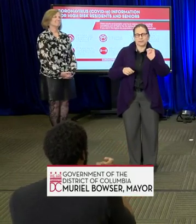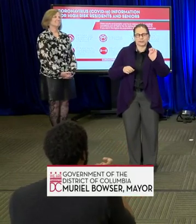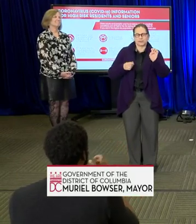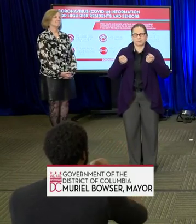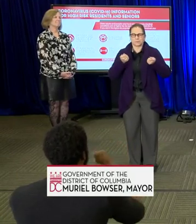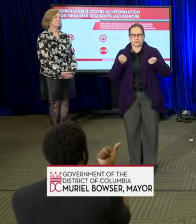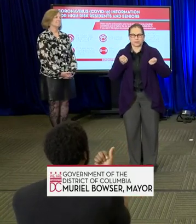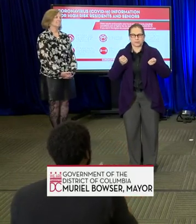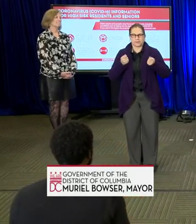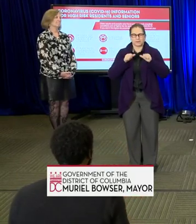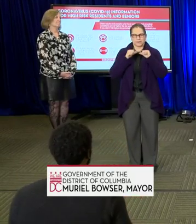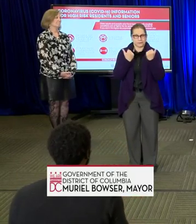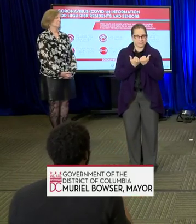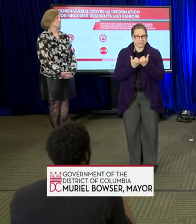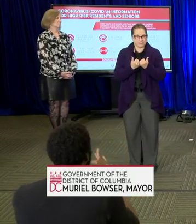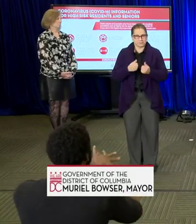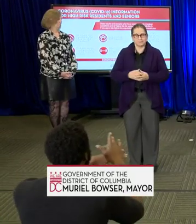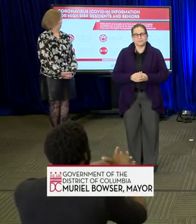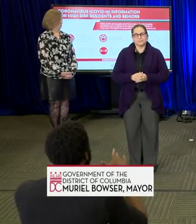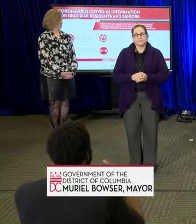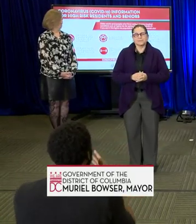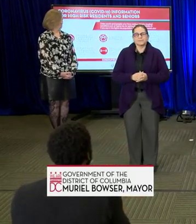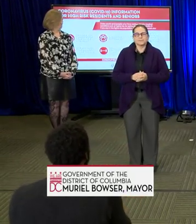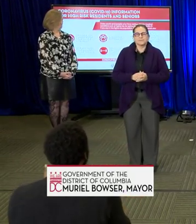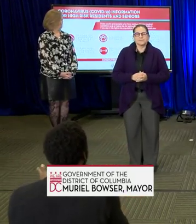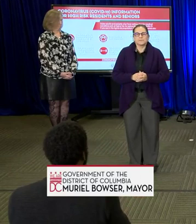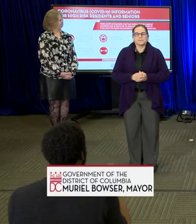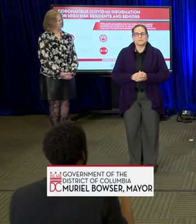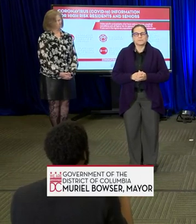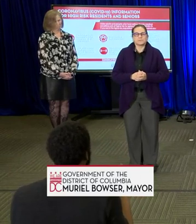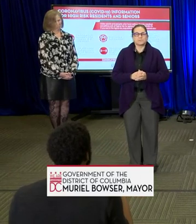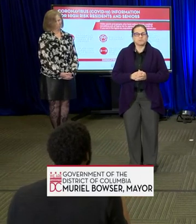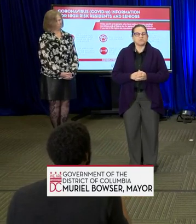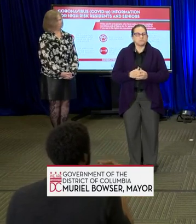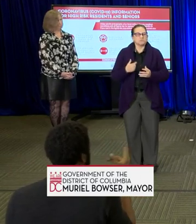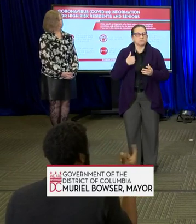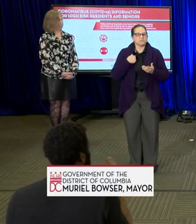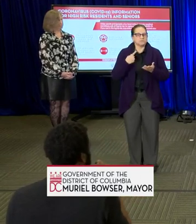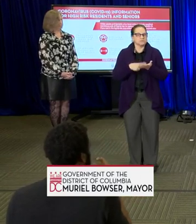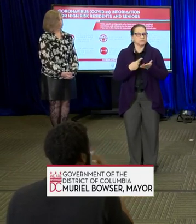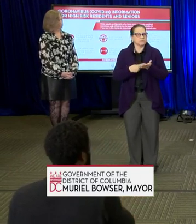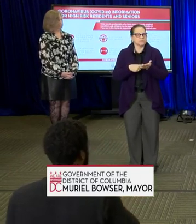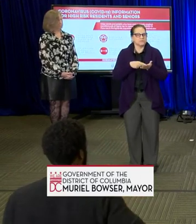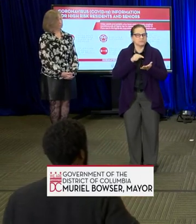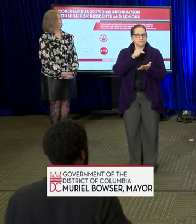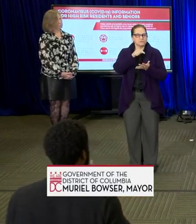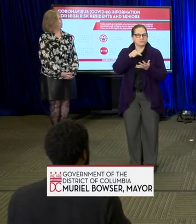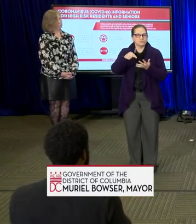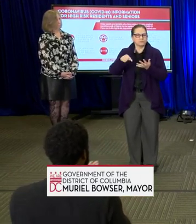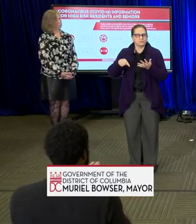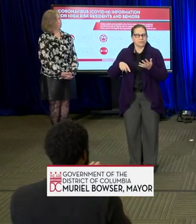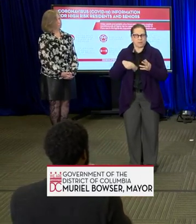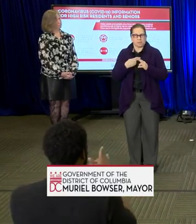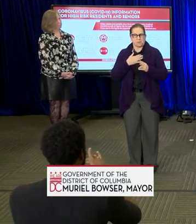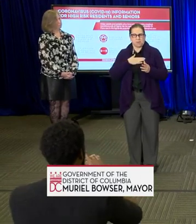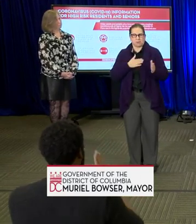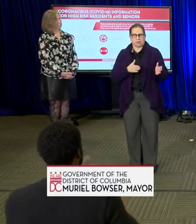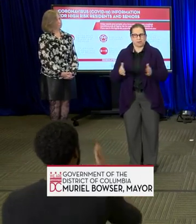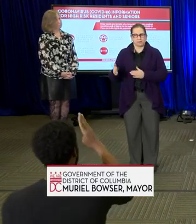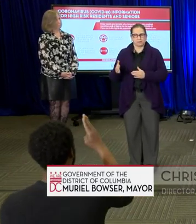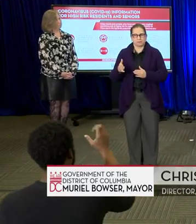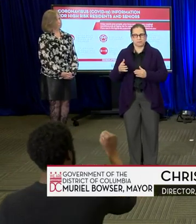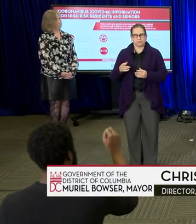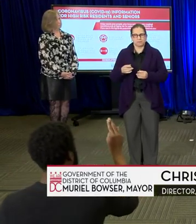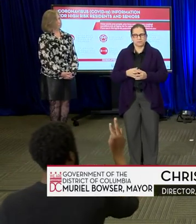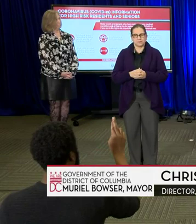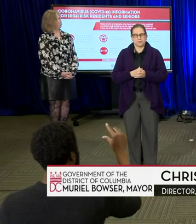on some of our planning and preparations for what the Mayor talked about in terms of medical surge. And in many respects,